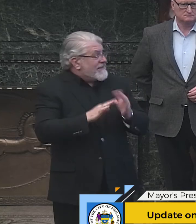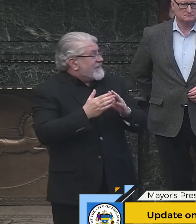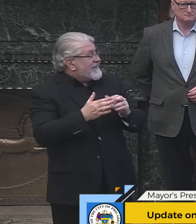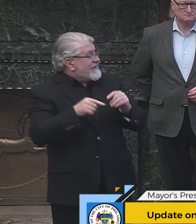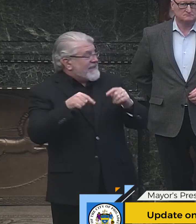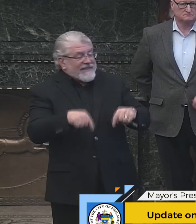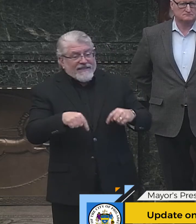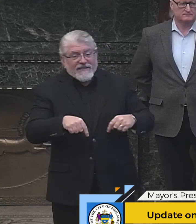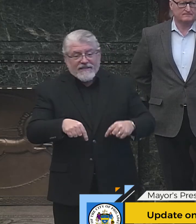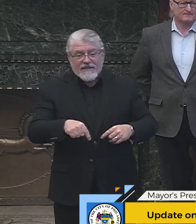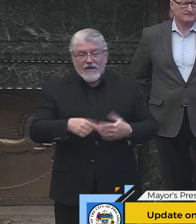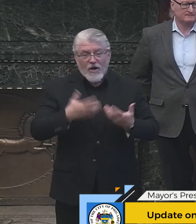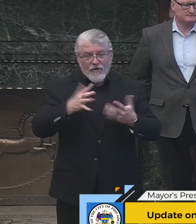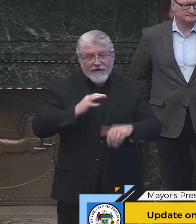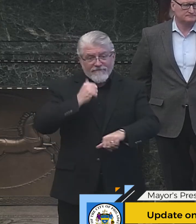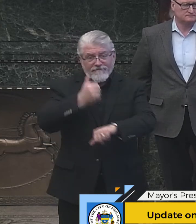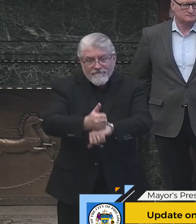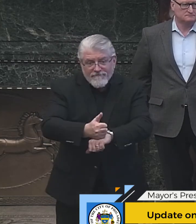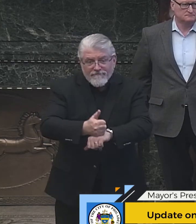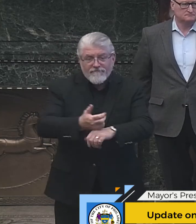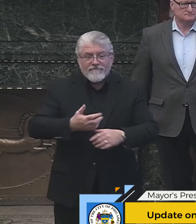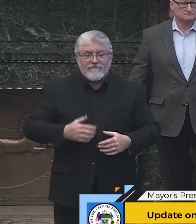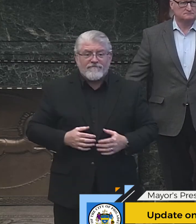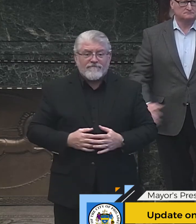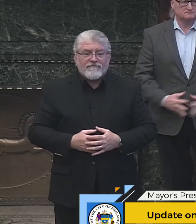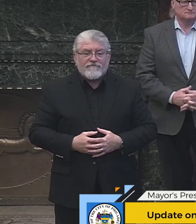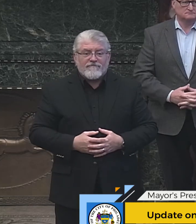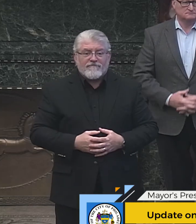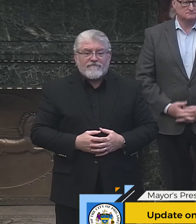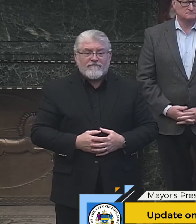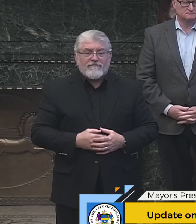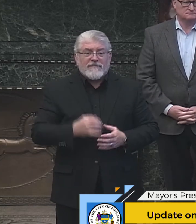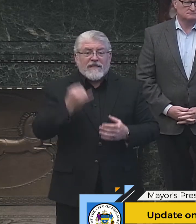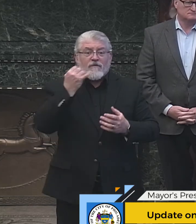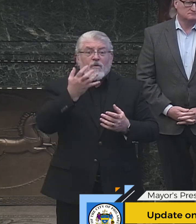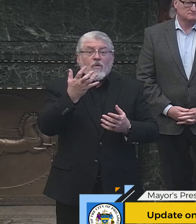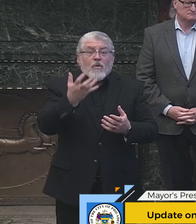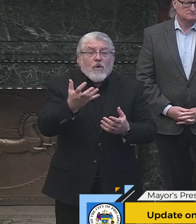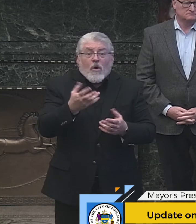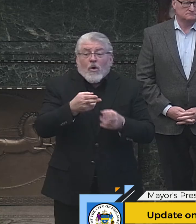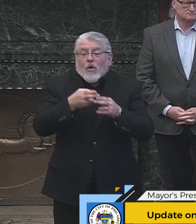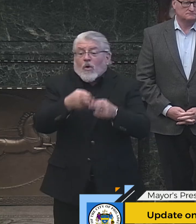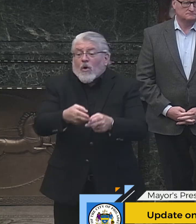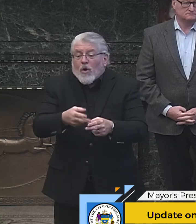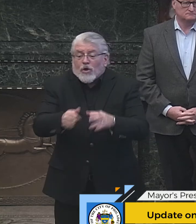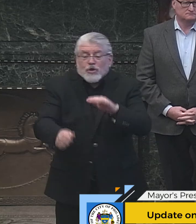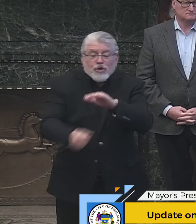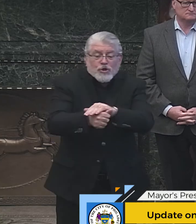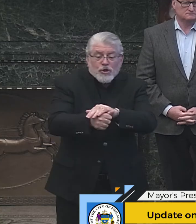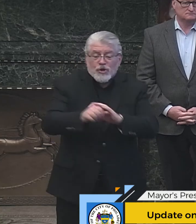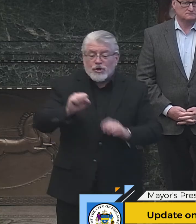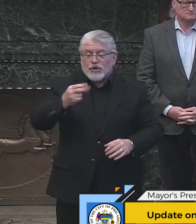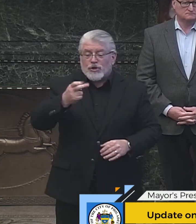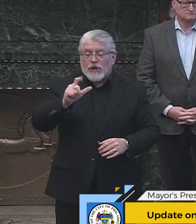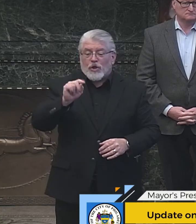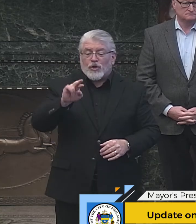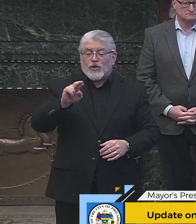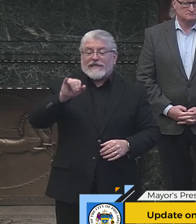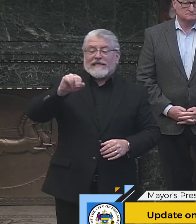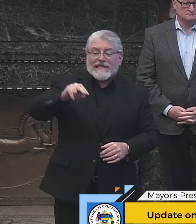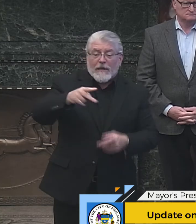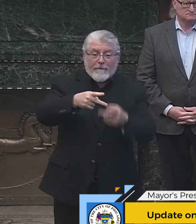And so if you want to call it shelter in place, call it shelter in place. In reality, people are still going to need to be able to